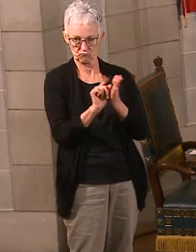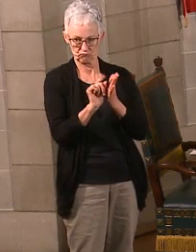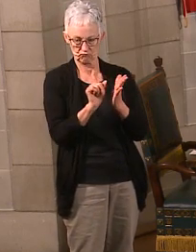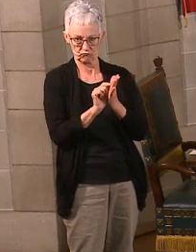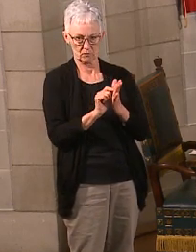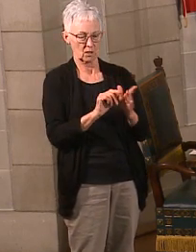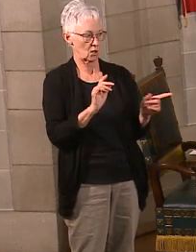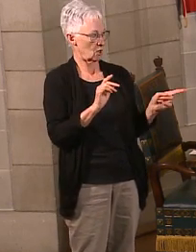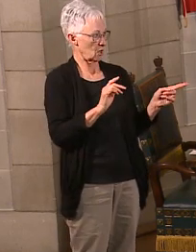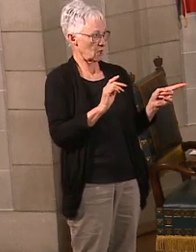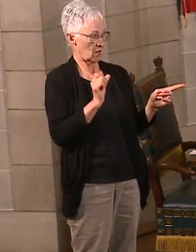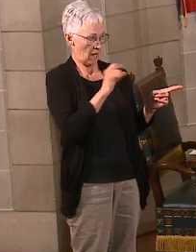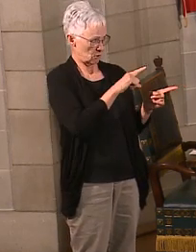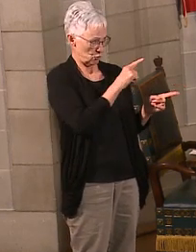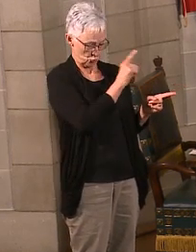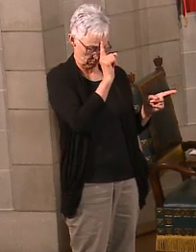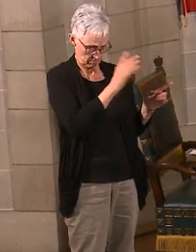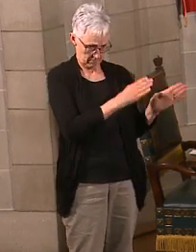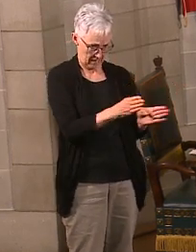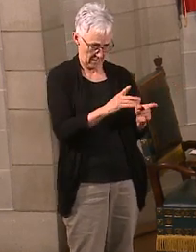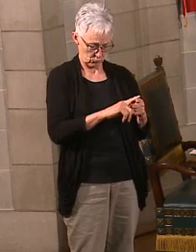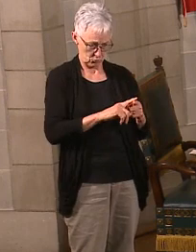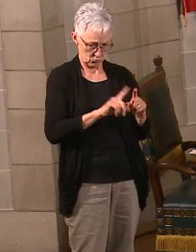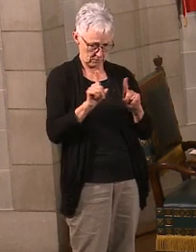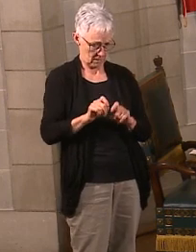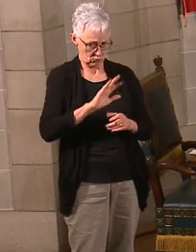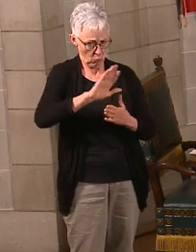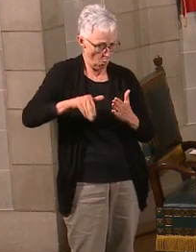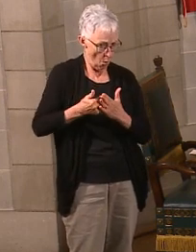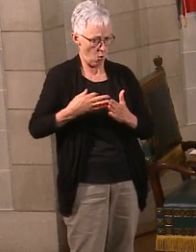staff who have contact with inmates? At this point, no.